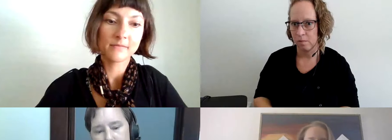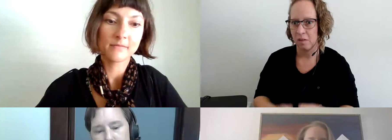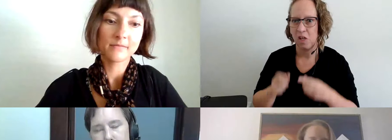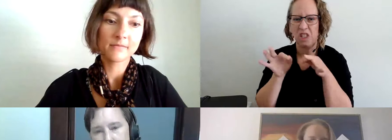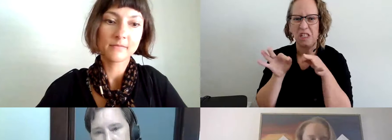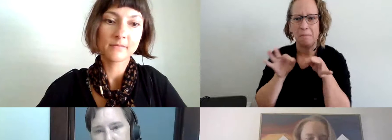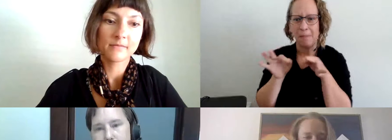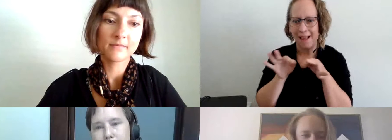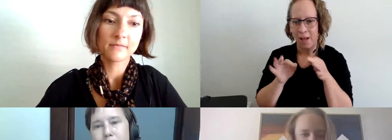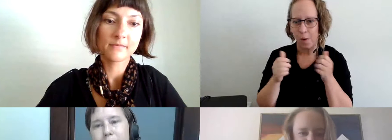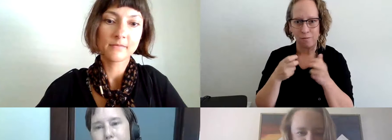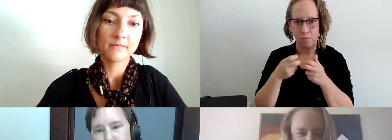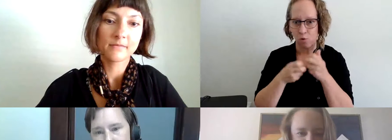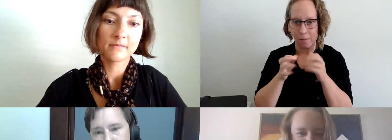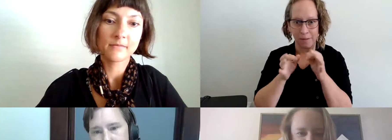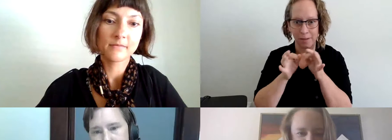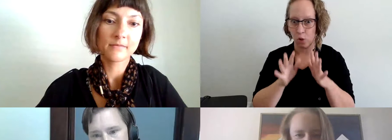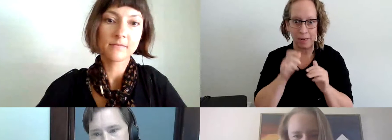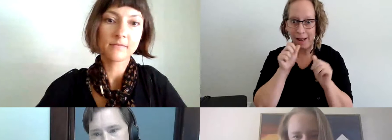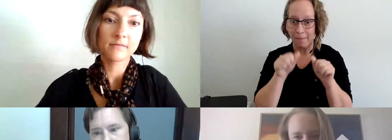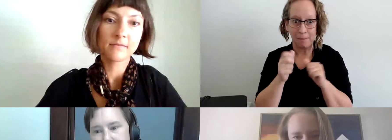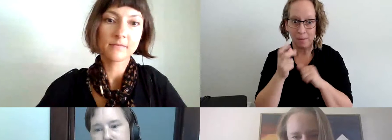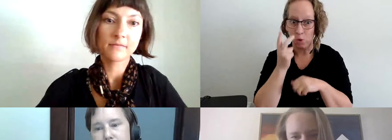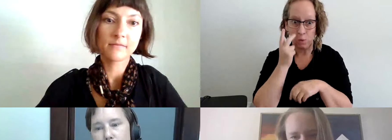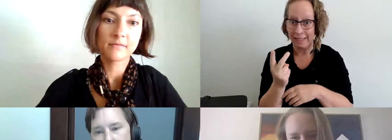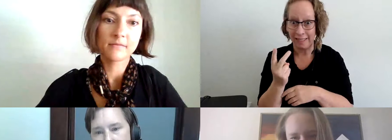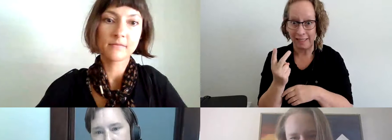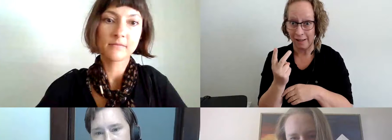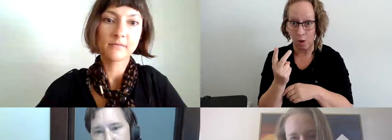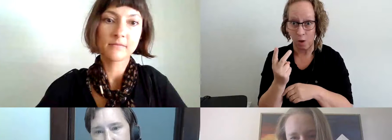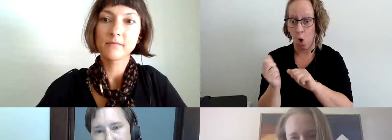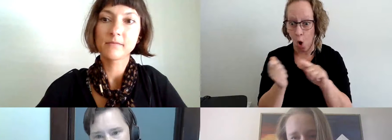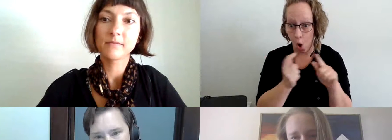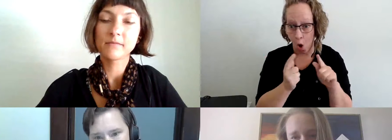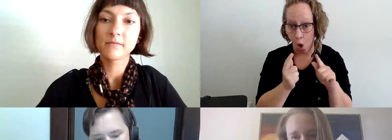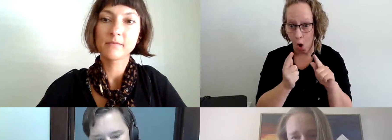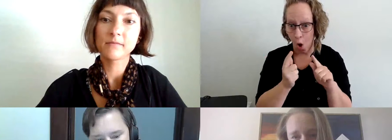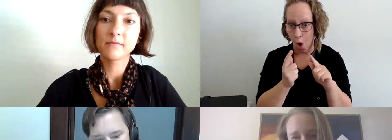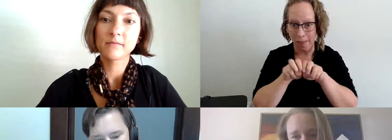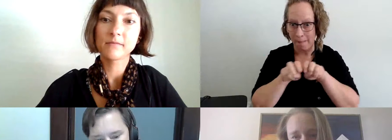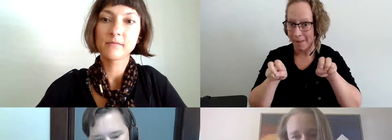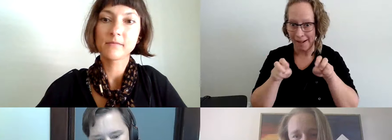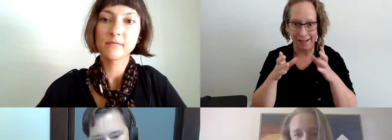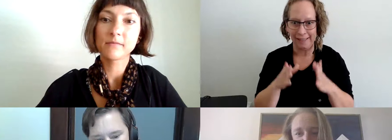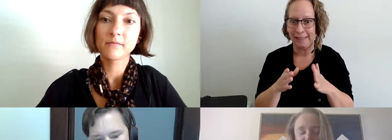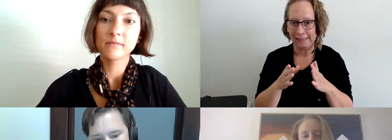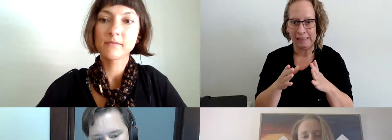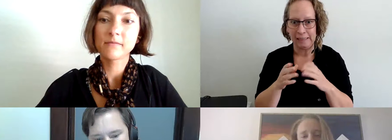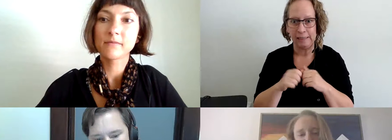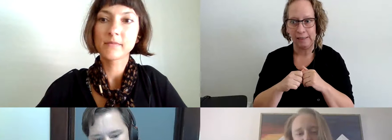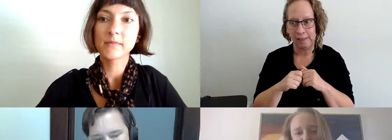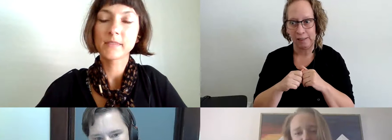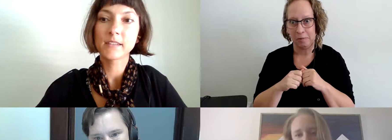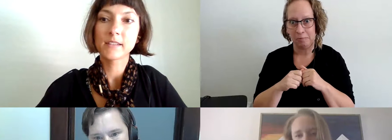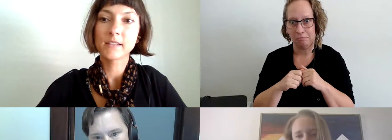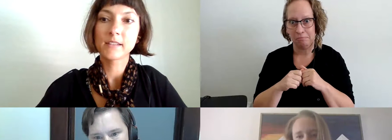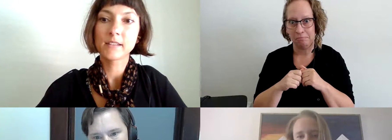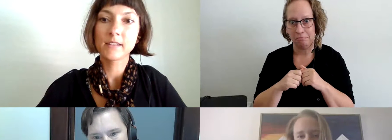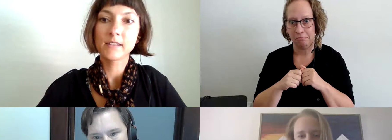with the interpreters not being able to see all of the panelists.